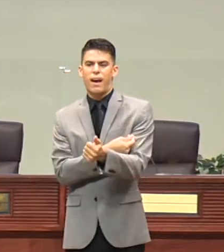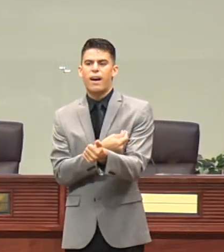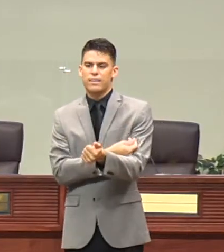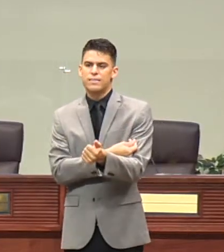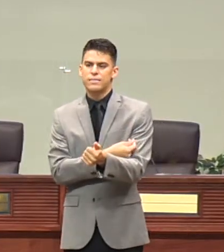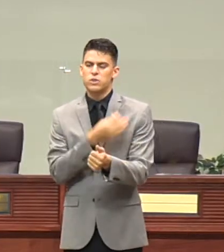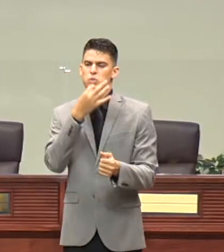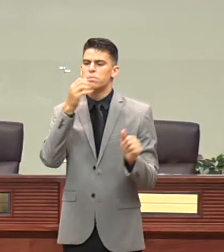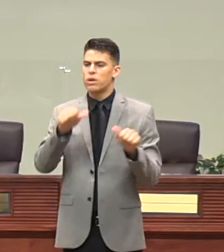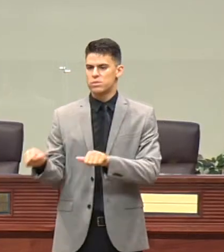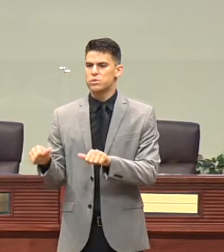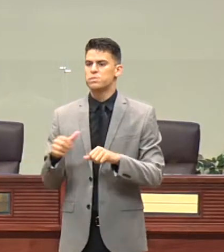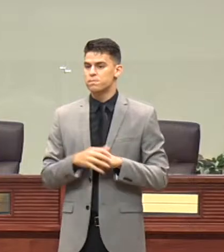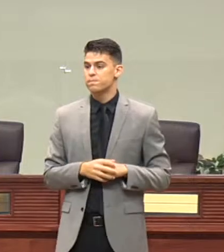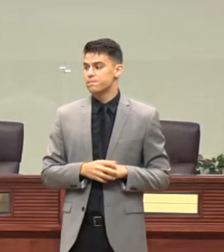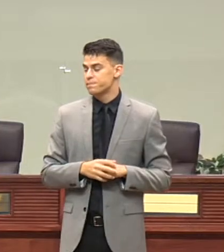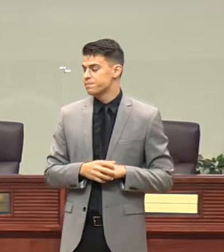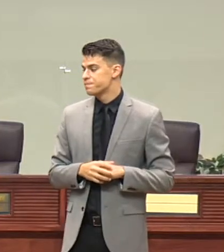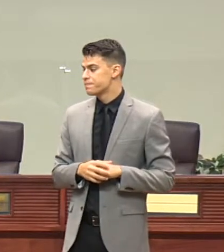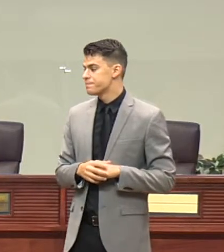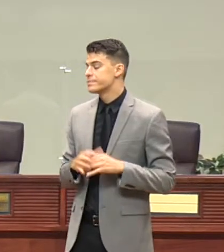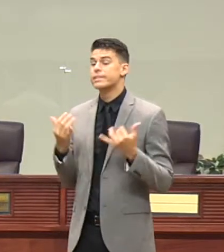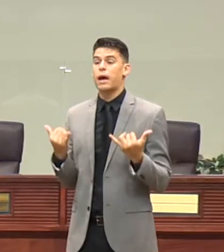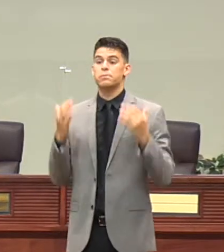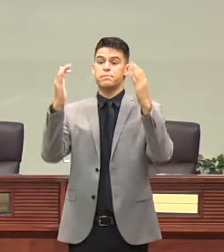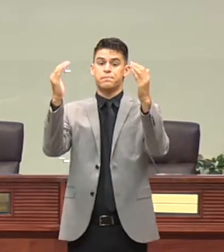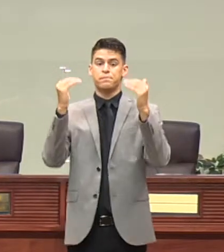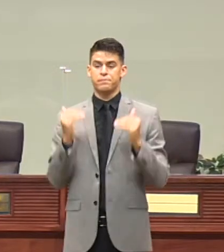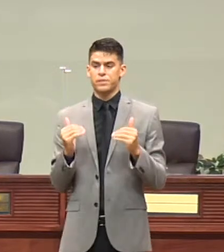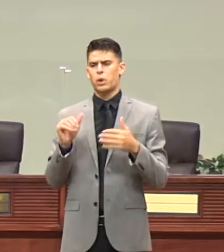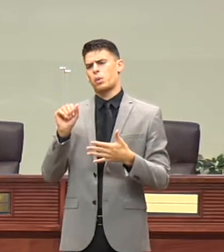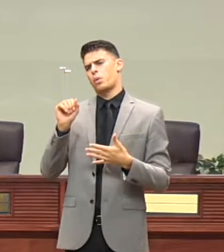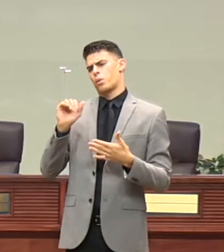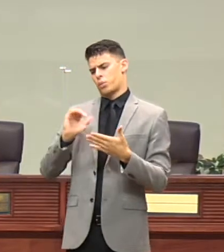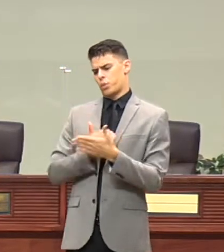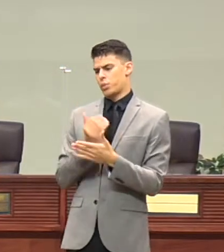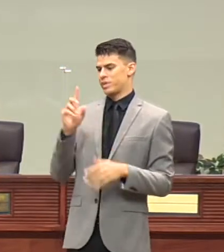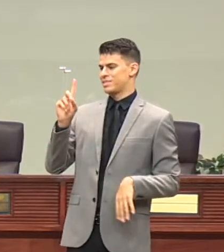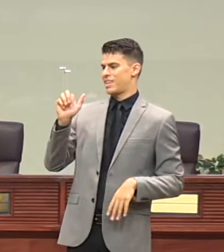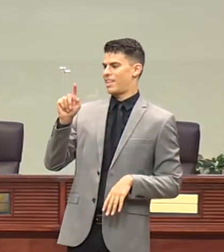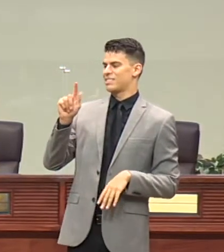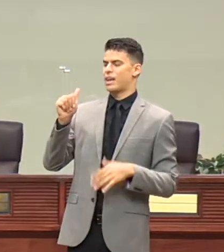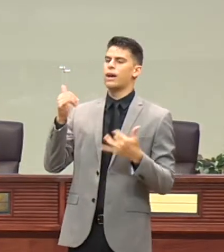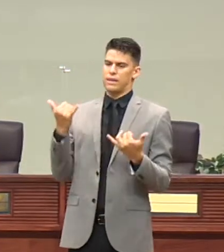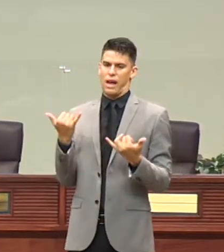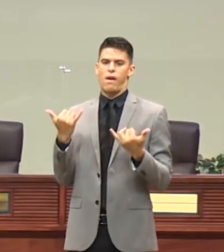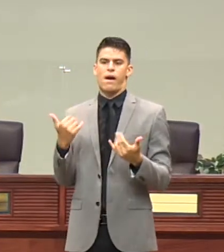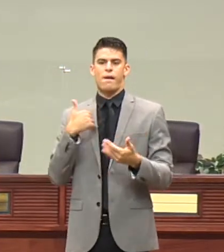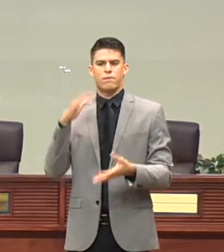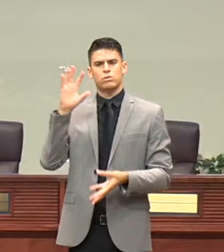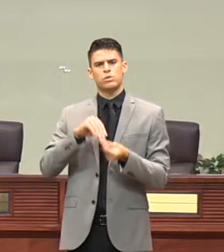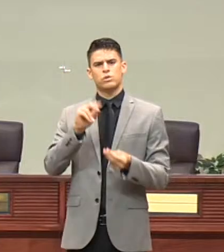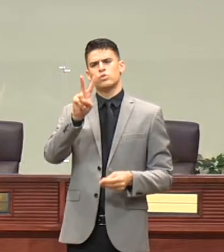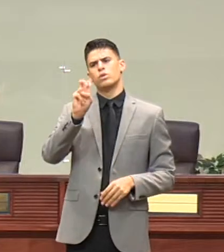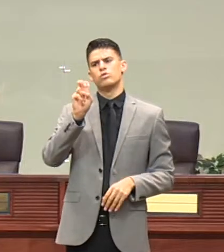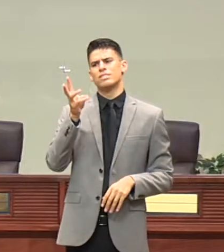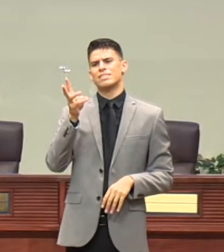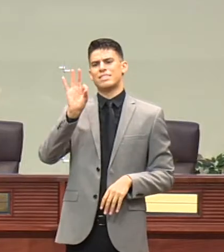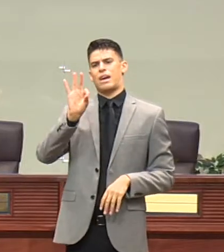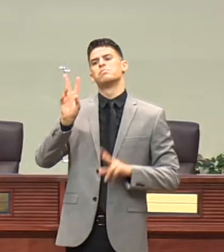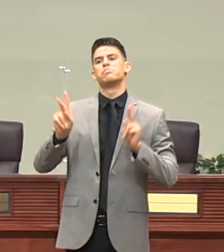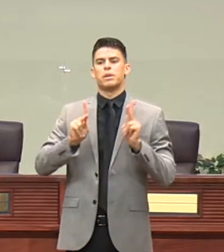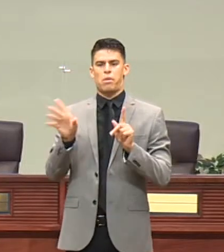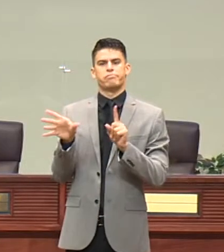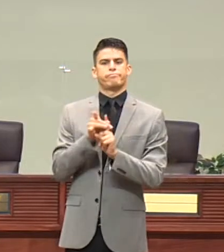as possible. With regard to the variants, for the Delta, we have 269 cases confirmed and reported